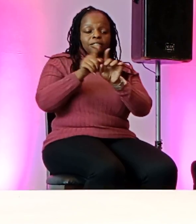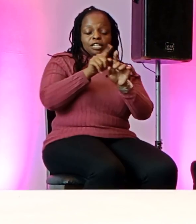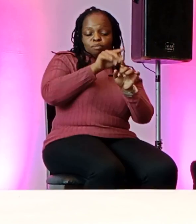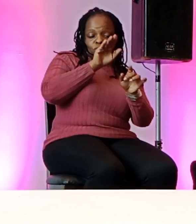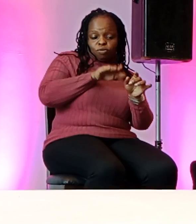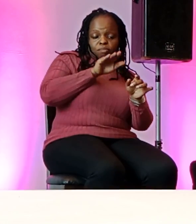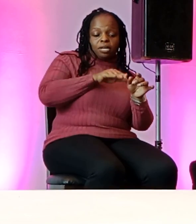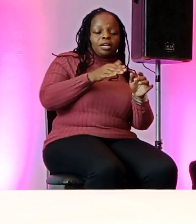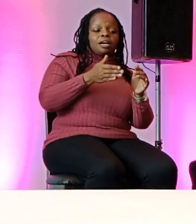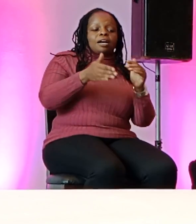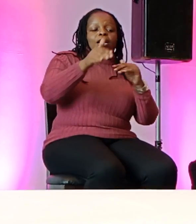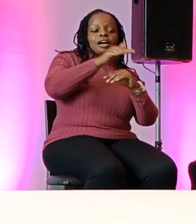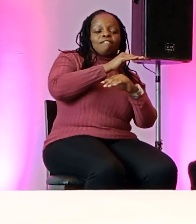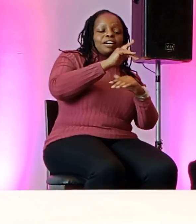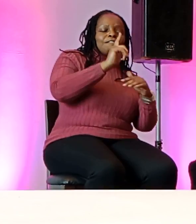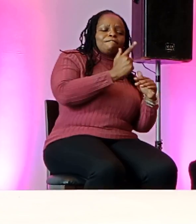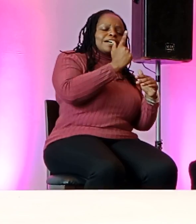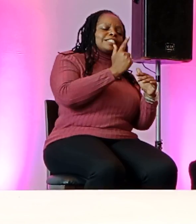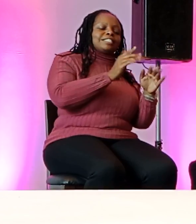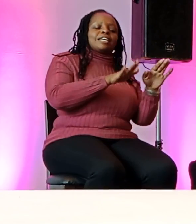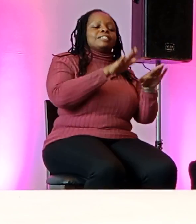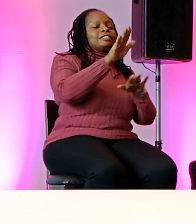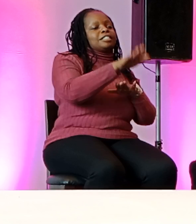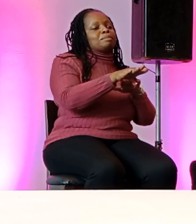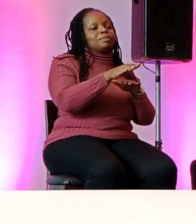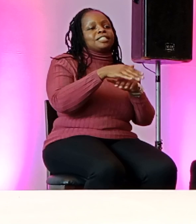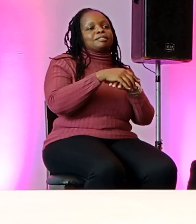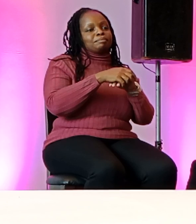women covered the very first milestone